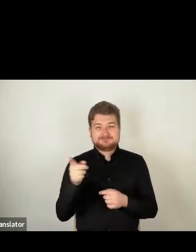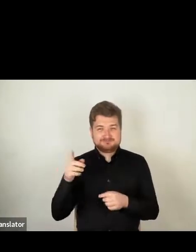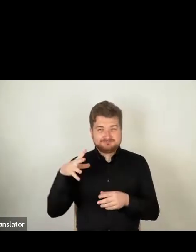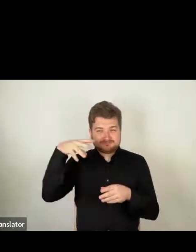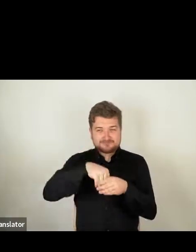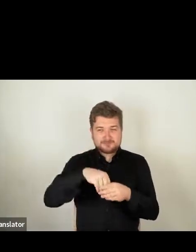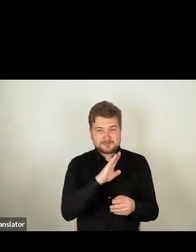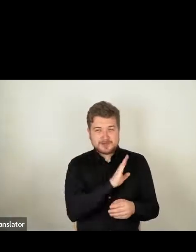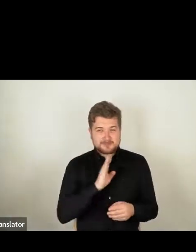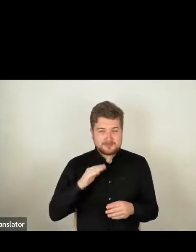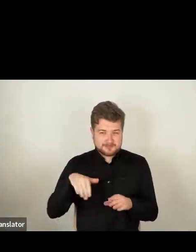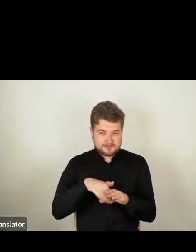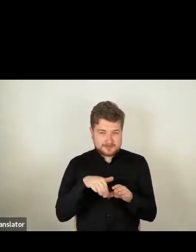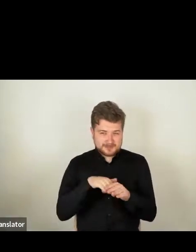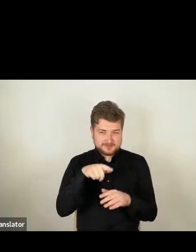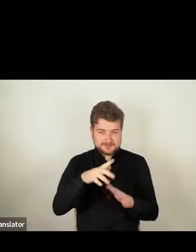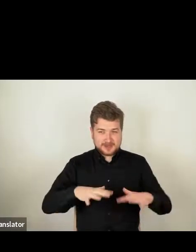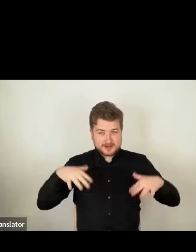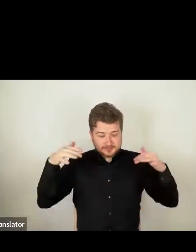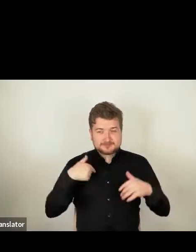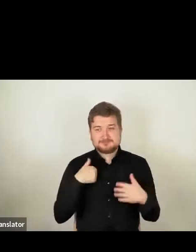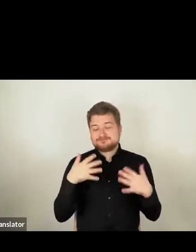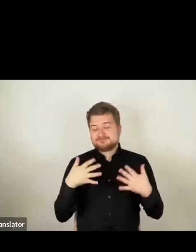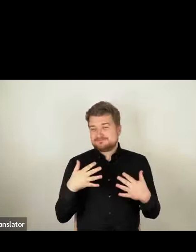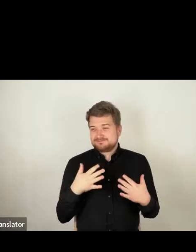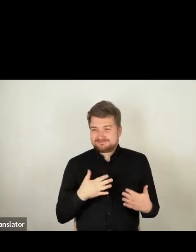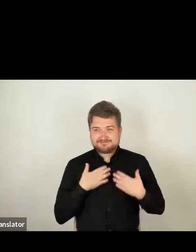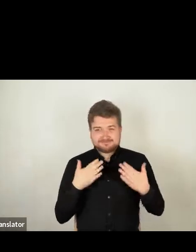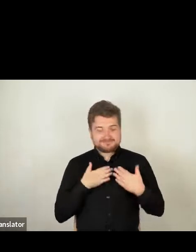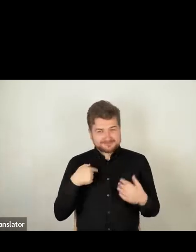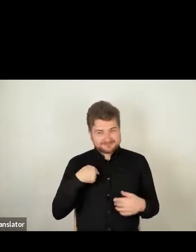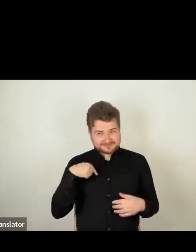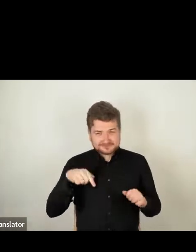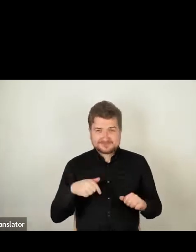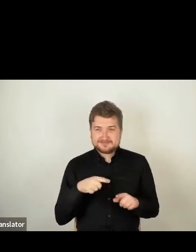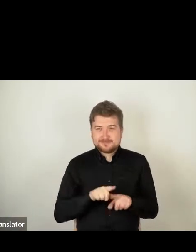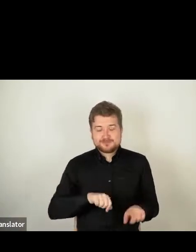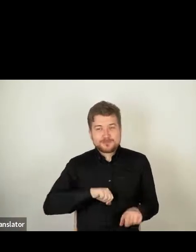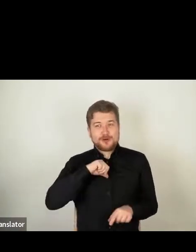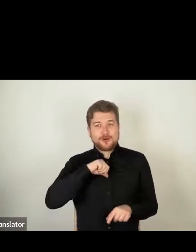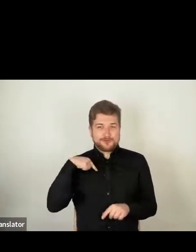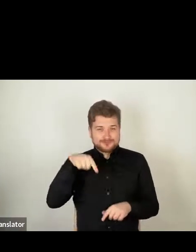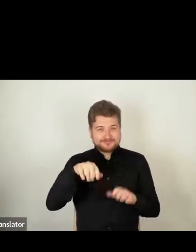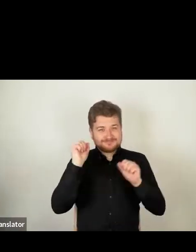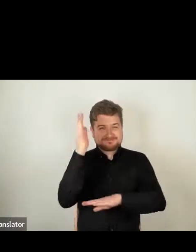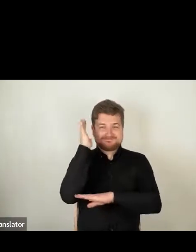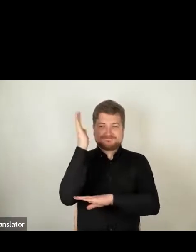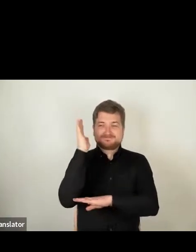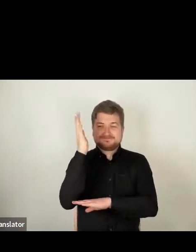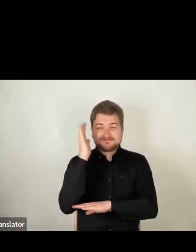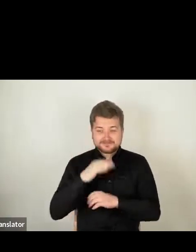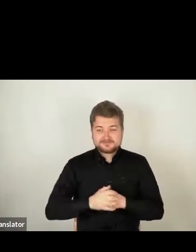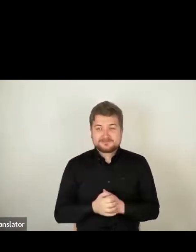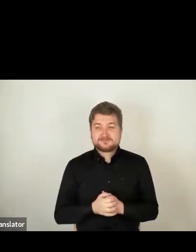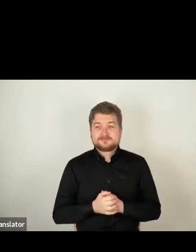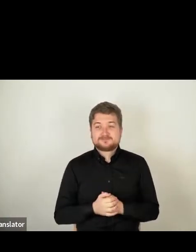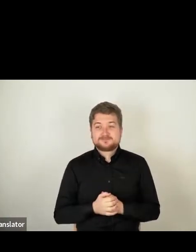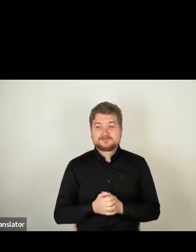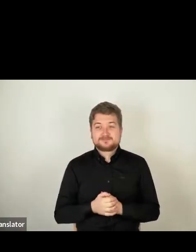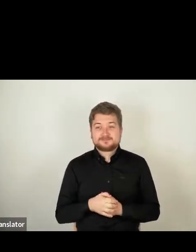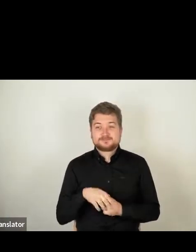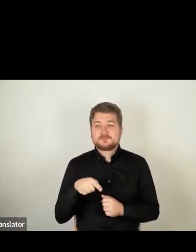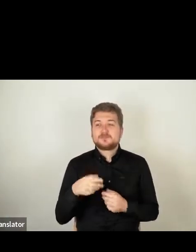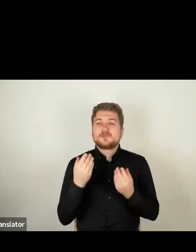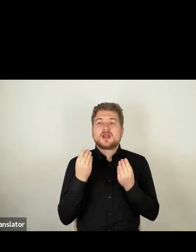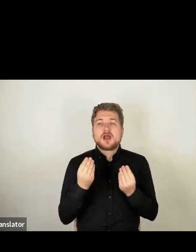it's a delight, it's a pure delight to be presenting this guide on realising gender equality in